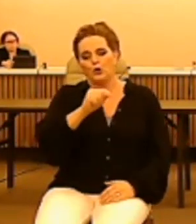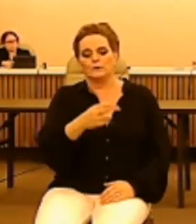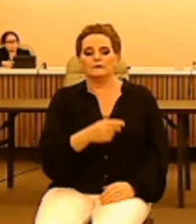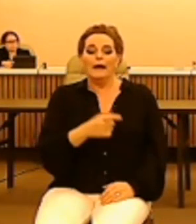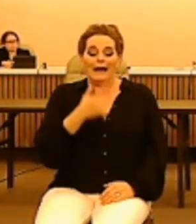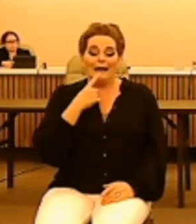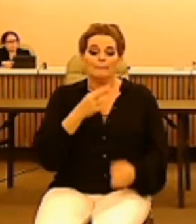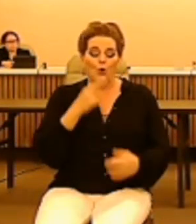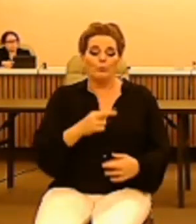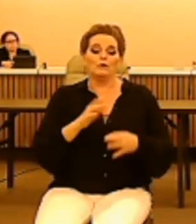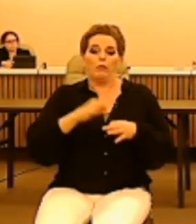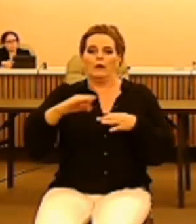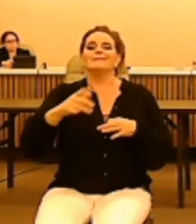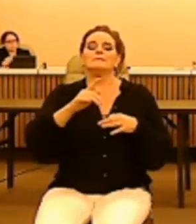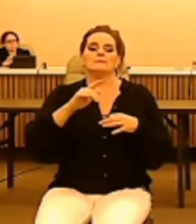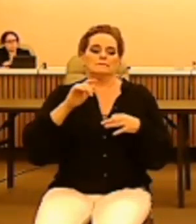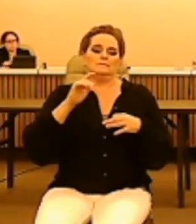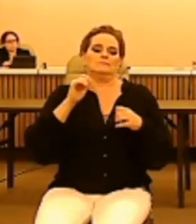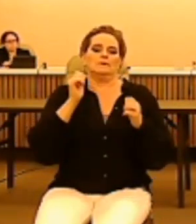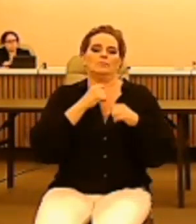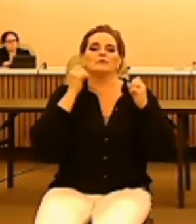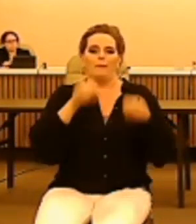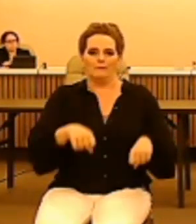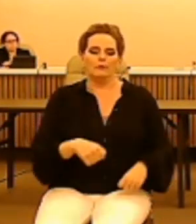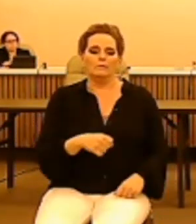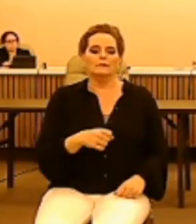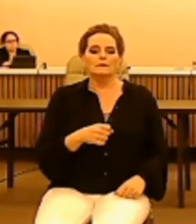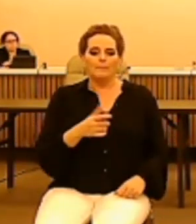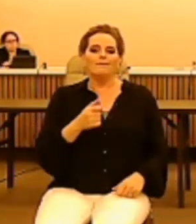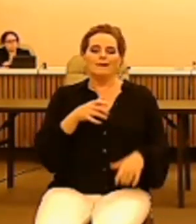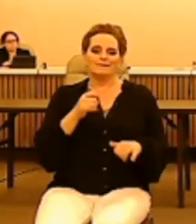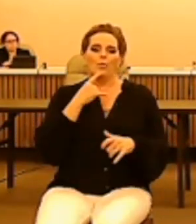as possible, but still be inside the date in order to get the incentives.